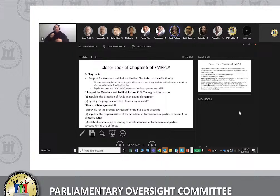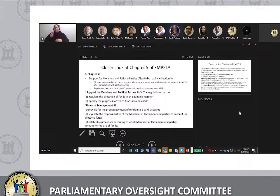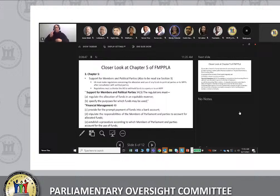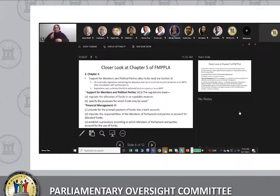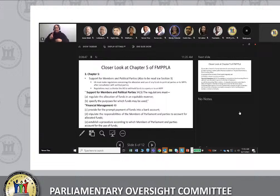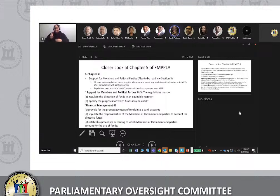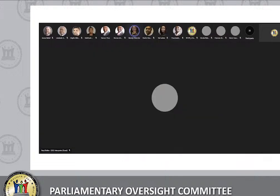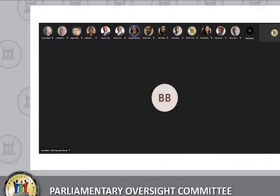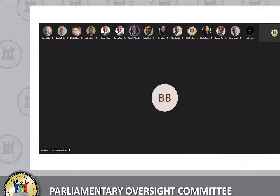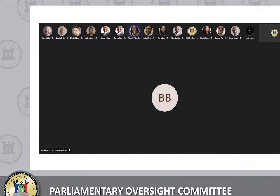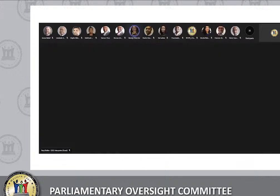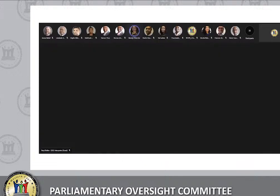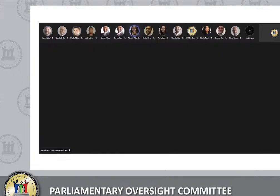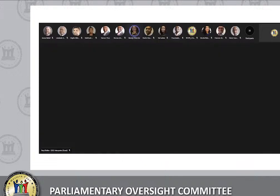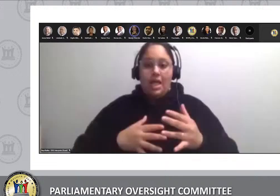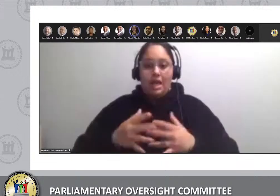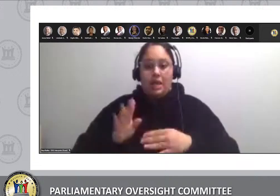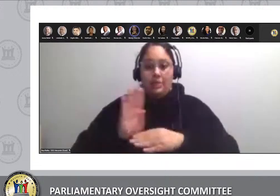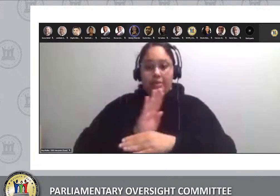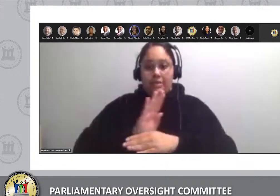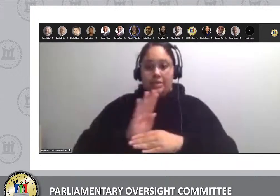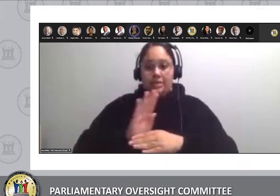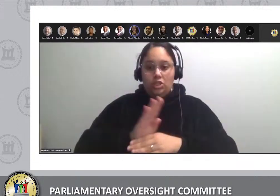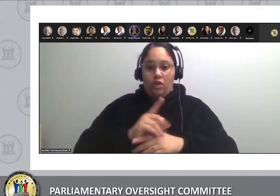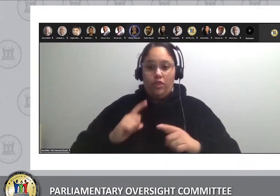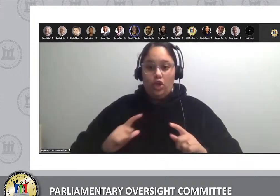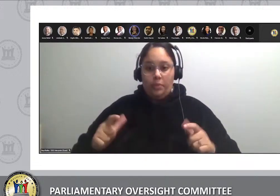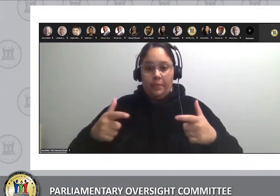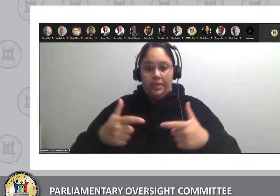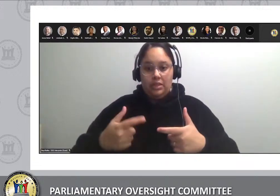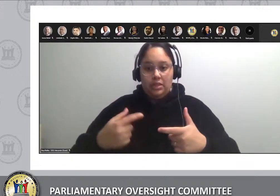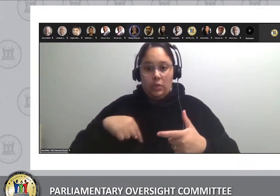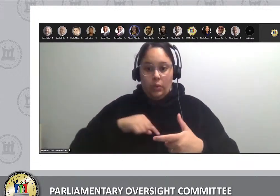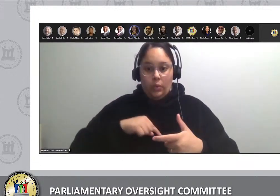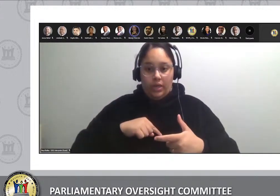Davids, any business of the committee that we